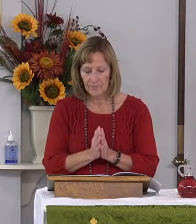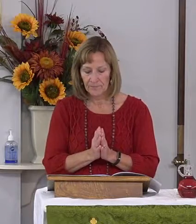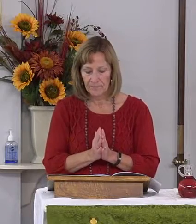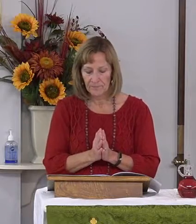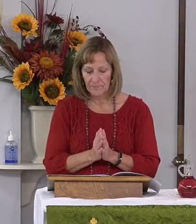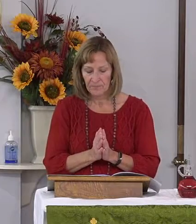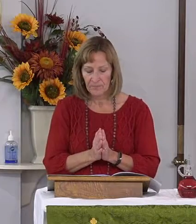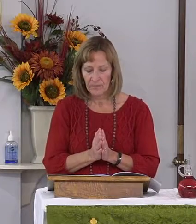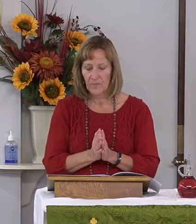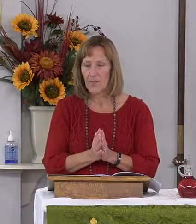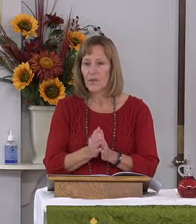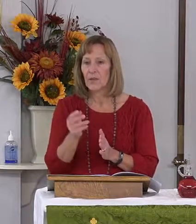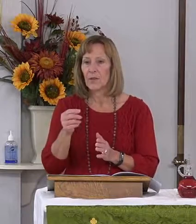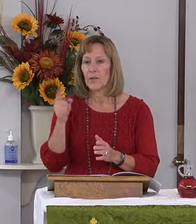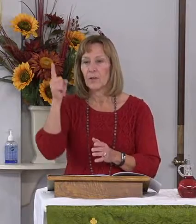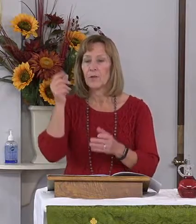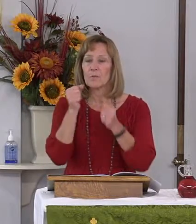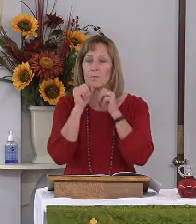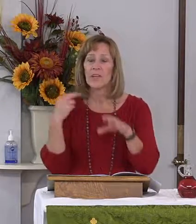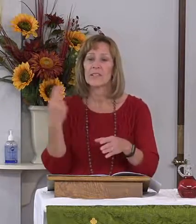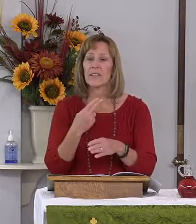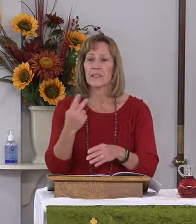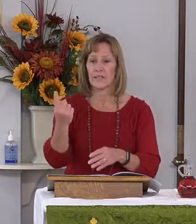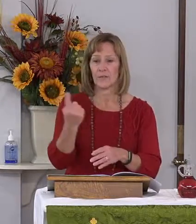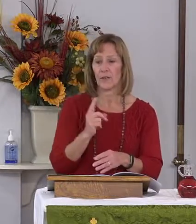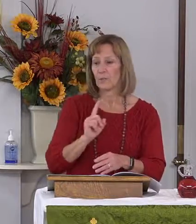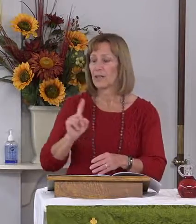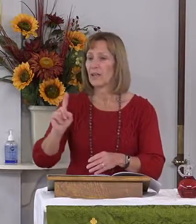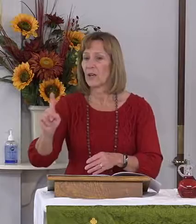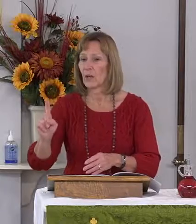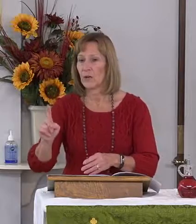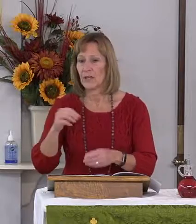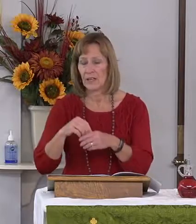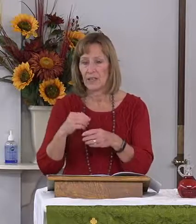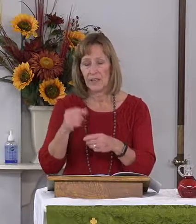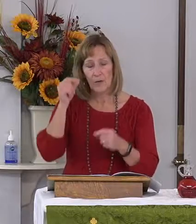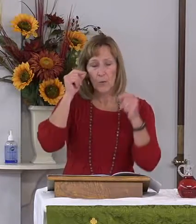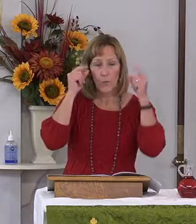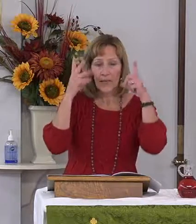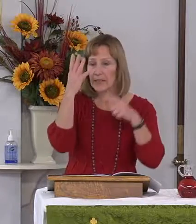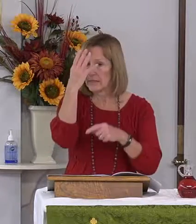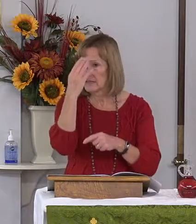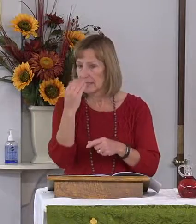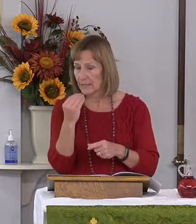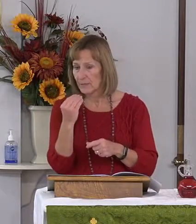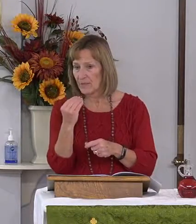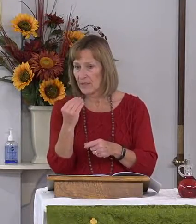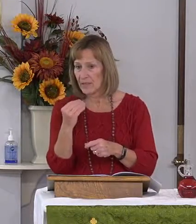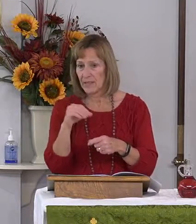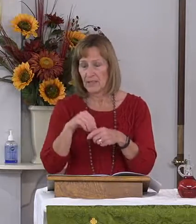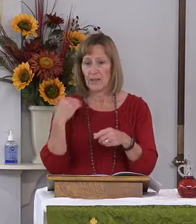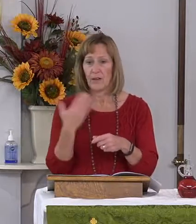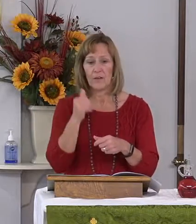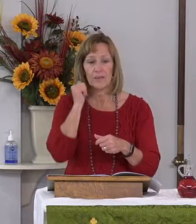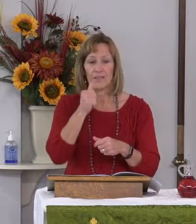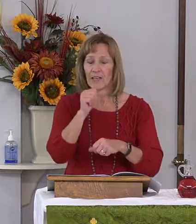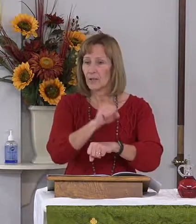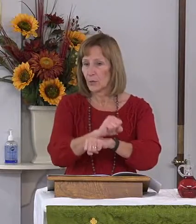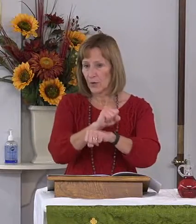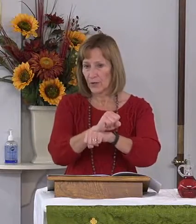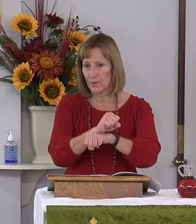prayer. You bless us in our coming and our going, in our waking and our sleeping, and in our daily